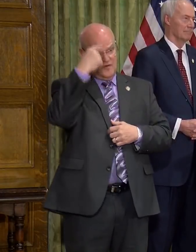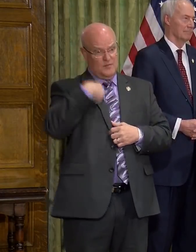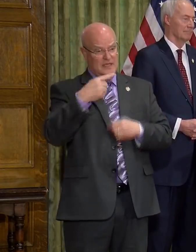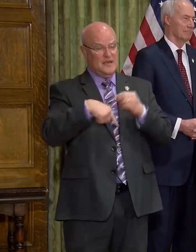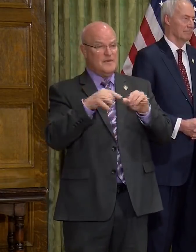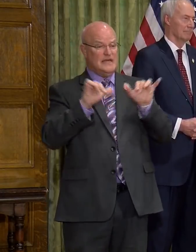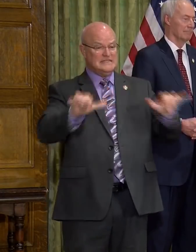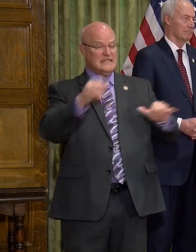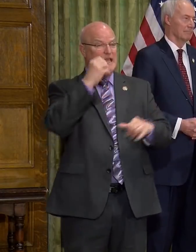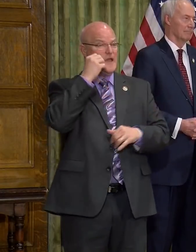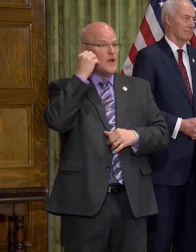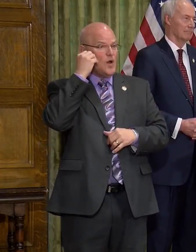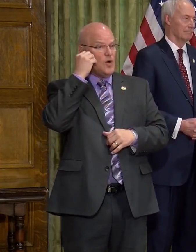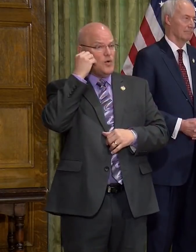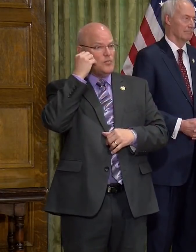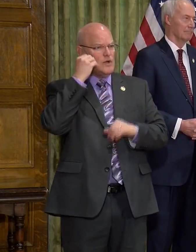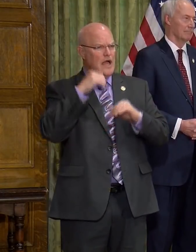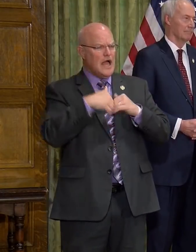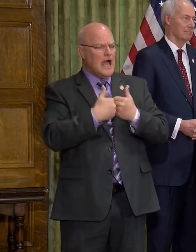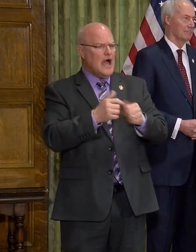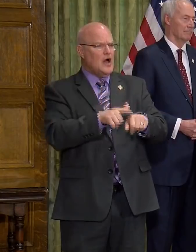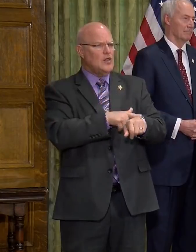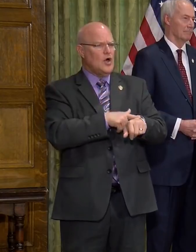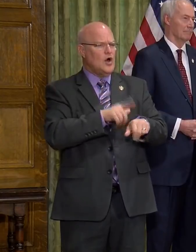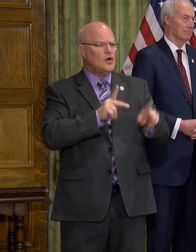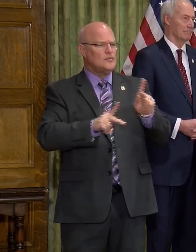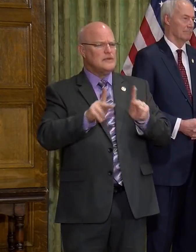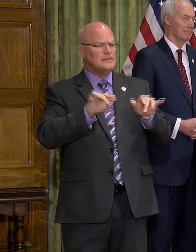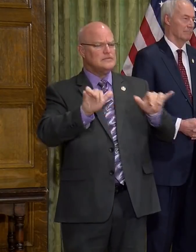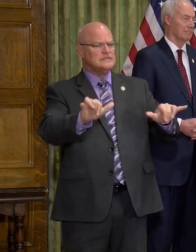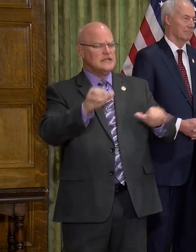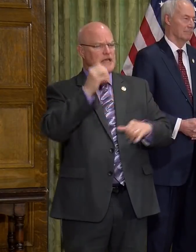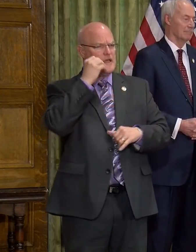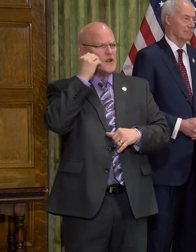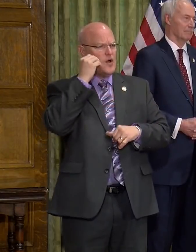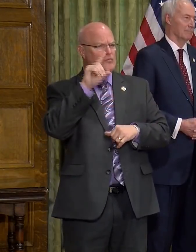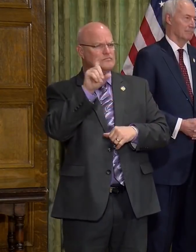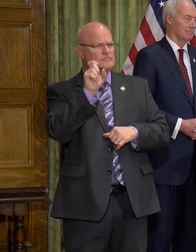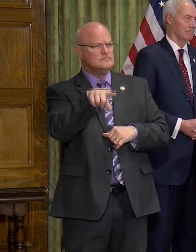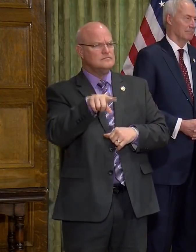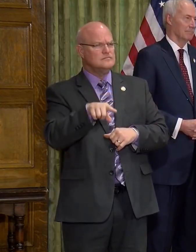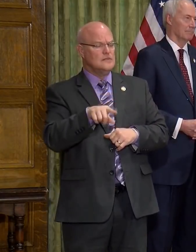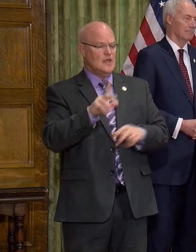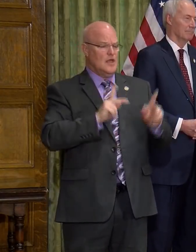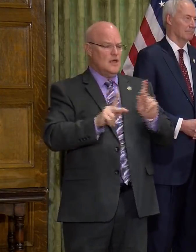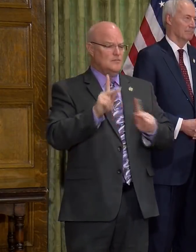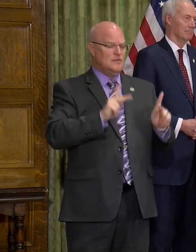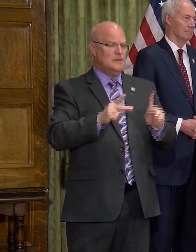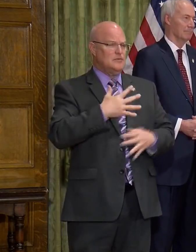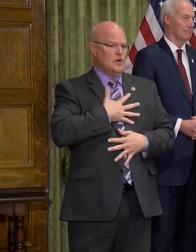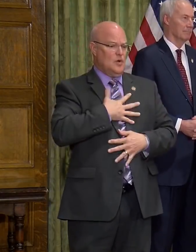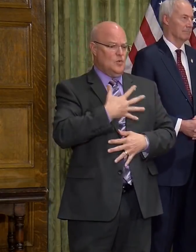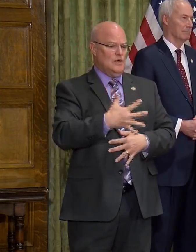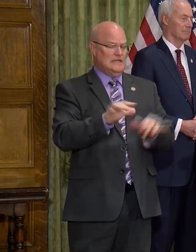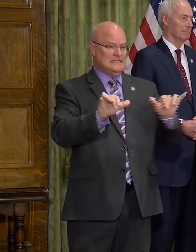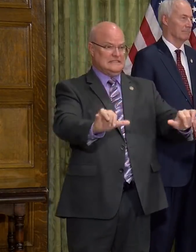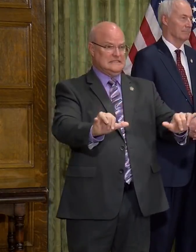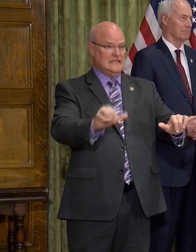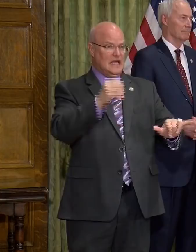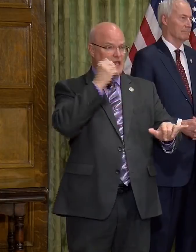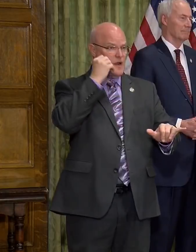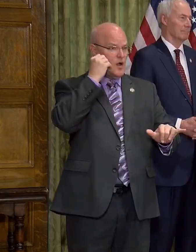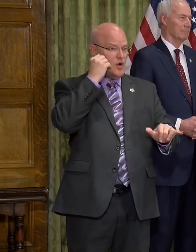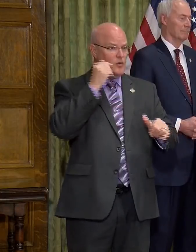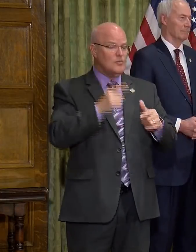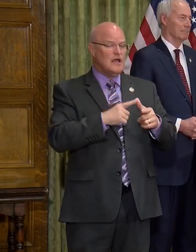about stay-at-home orders is how long can people sustain those? How long are people willing to actually abide by them? And